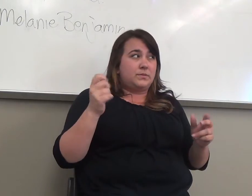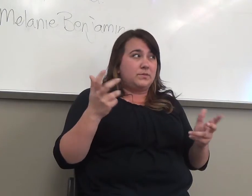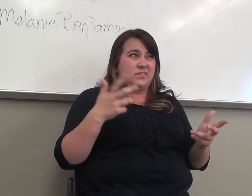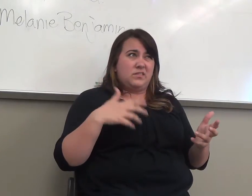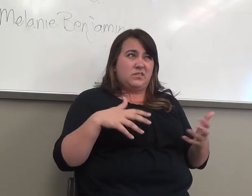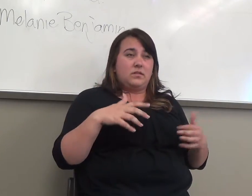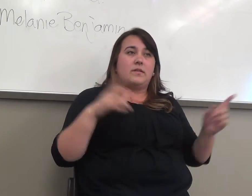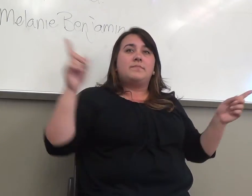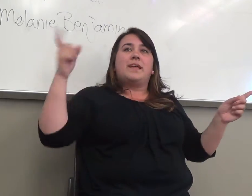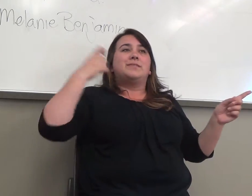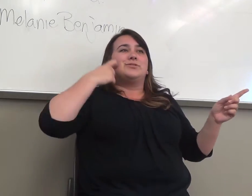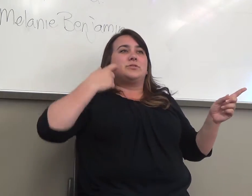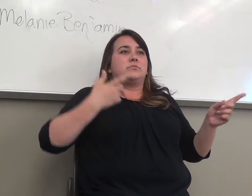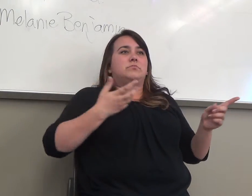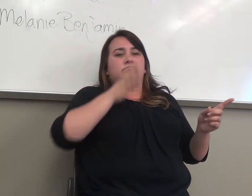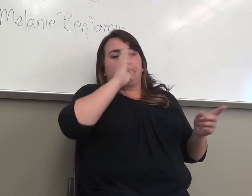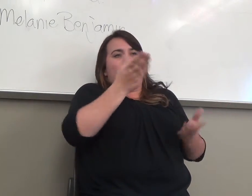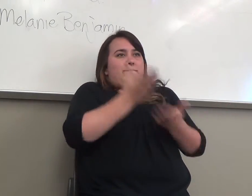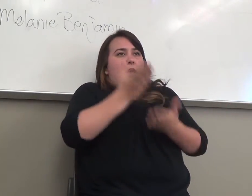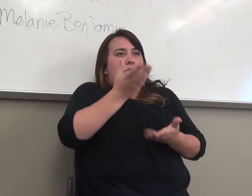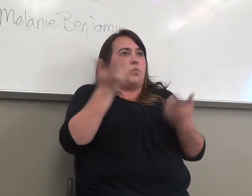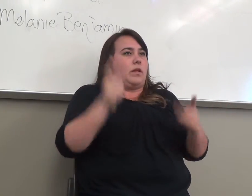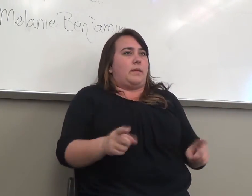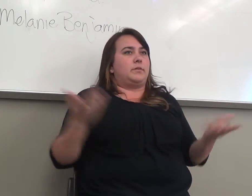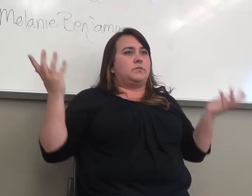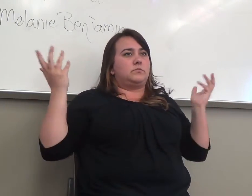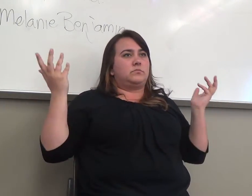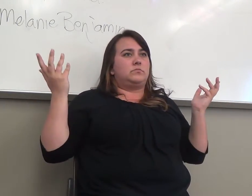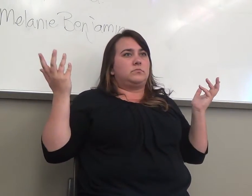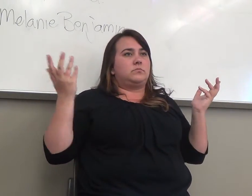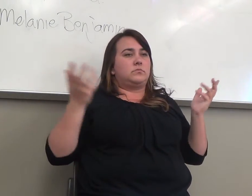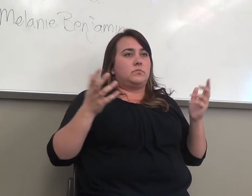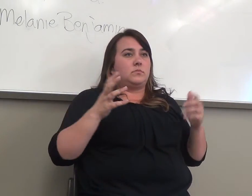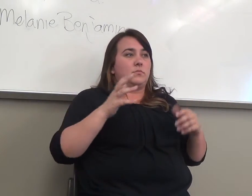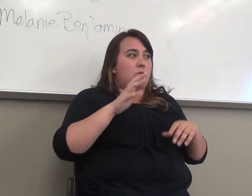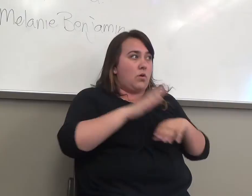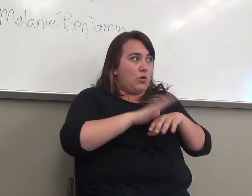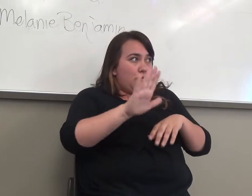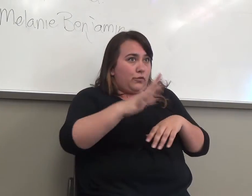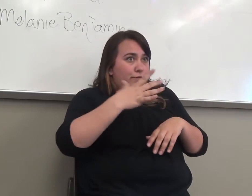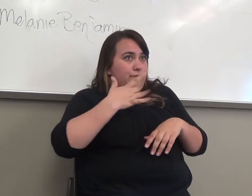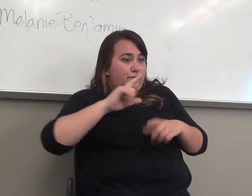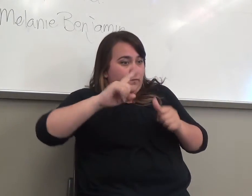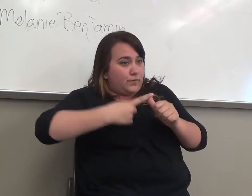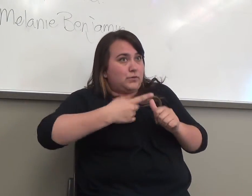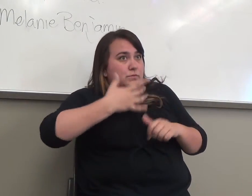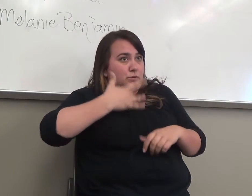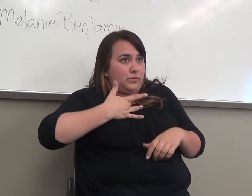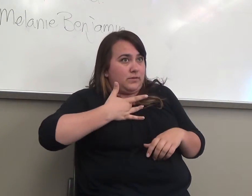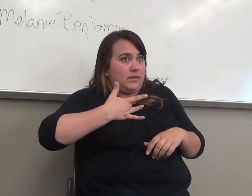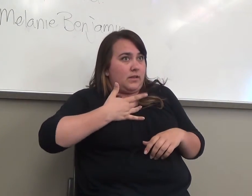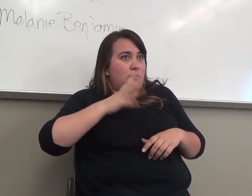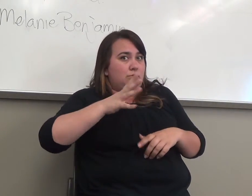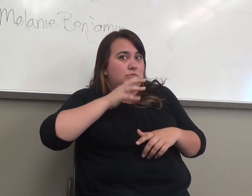That's just what happened. On her first birthday, her eldest sisters babysitted her while her parents were at work.